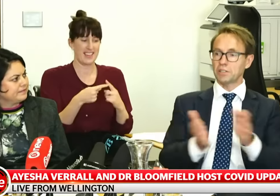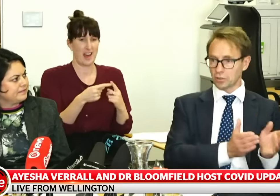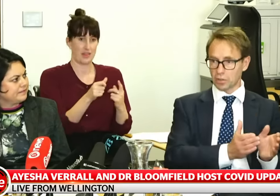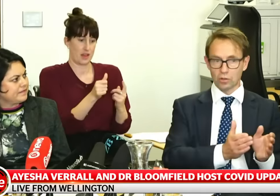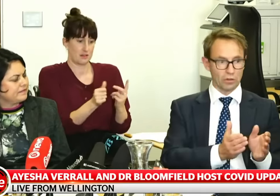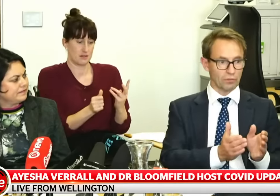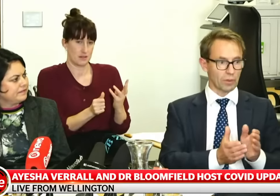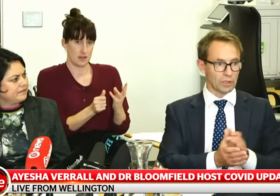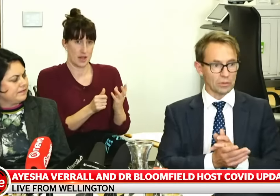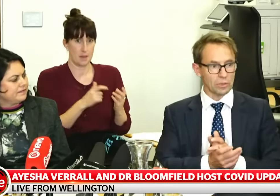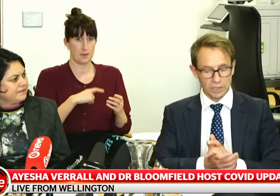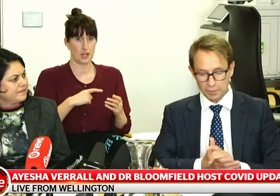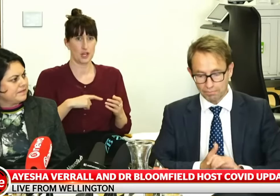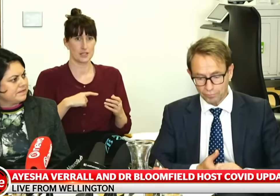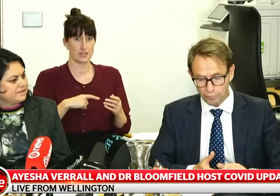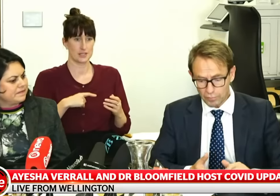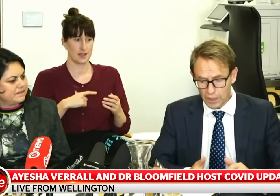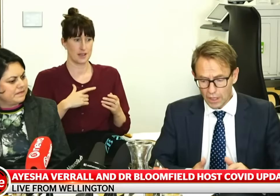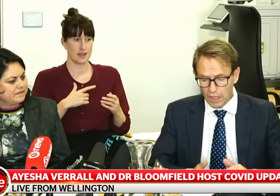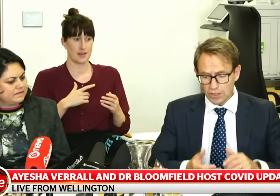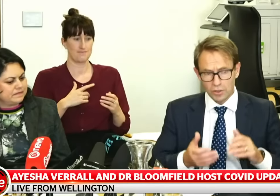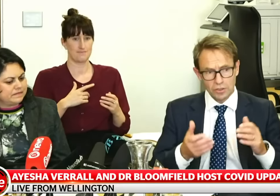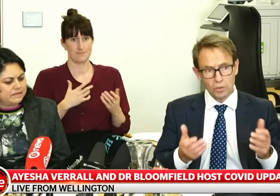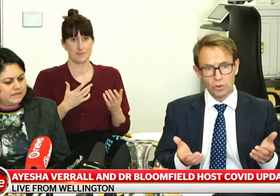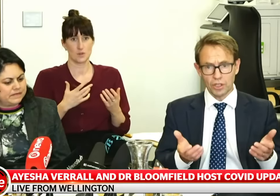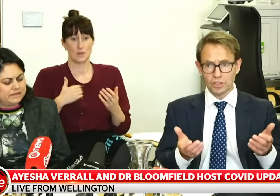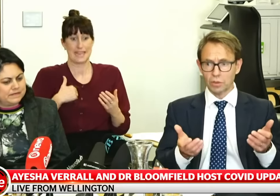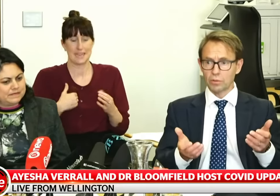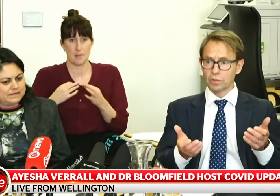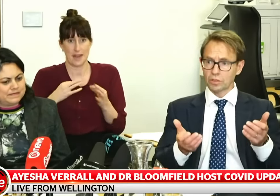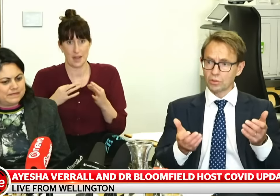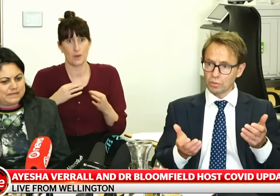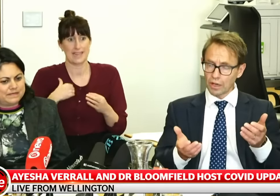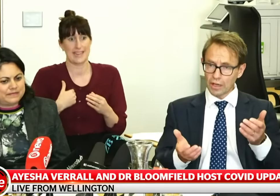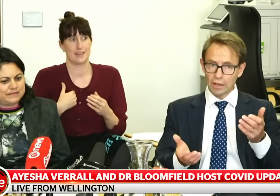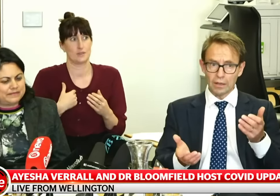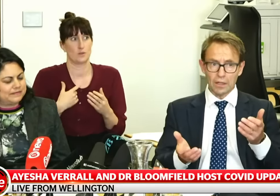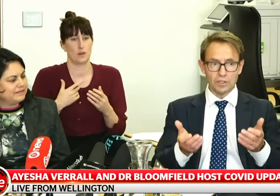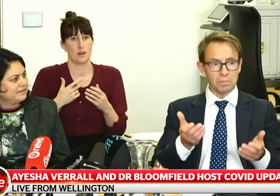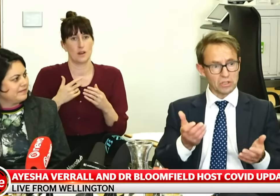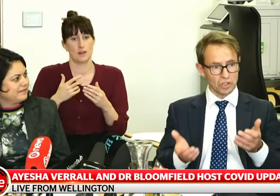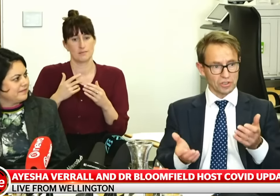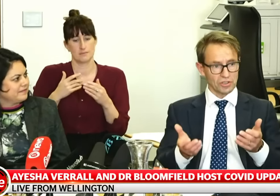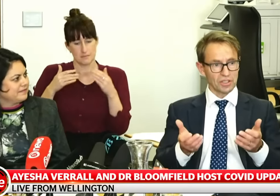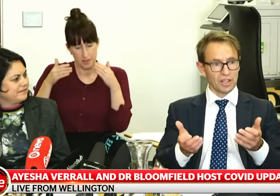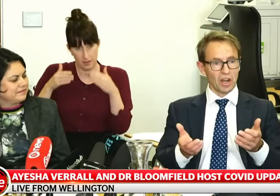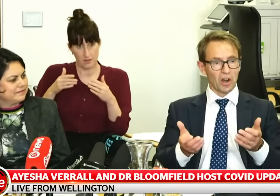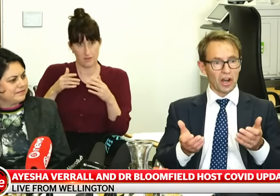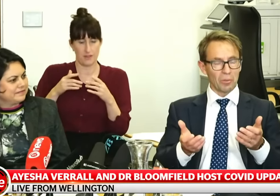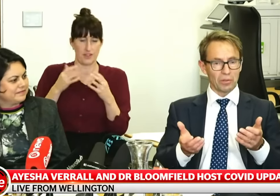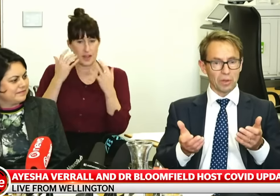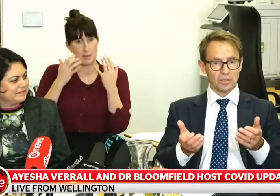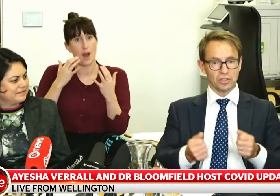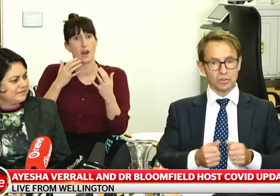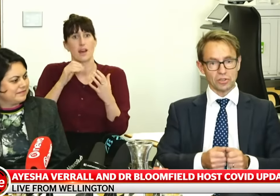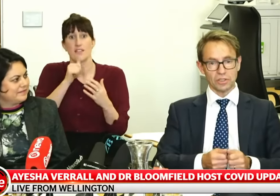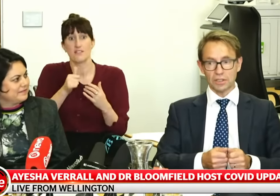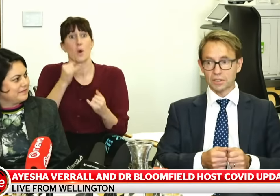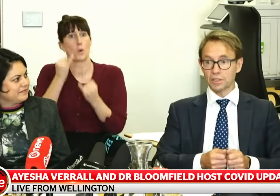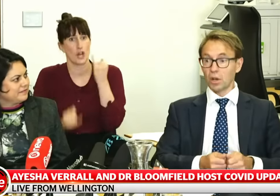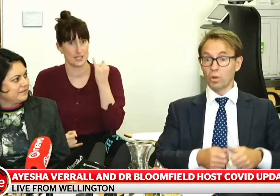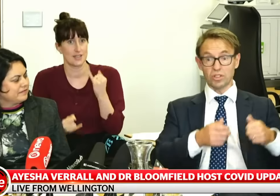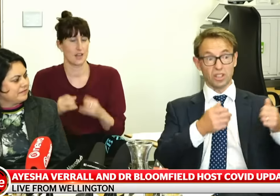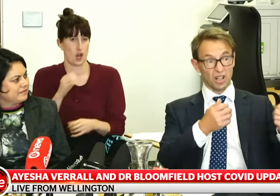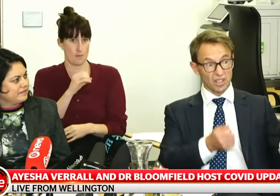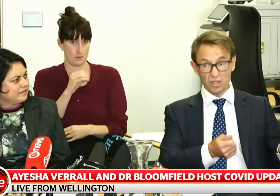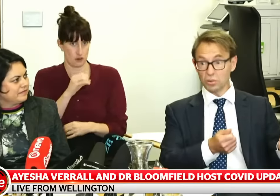displace Omicron from the community. So the two dimensions we're most interested in